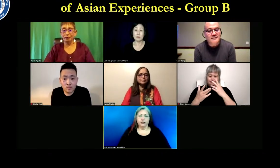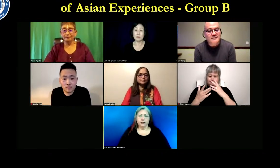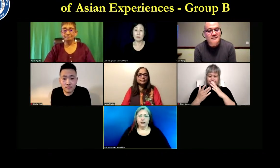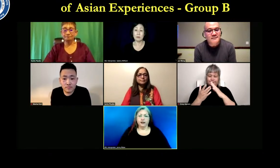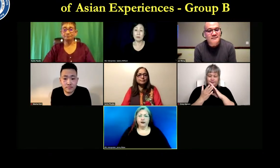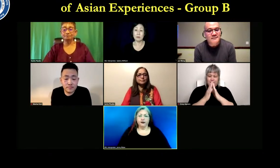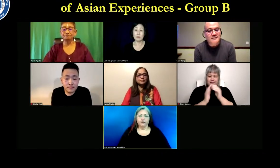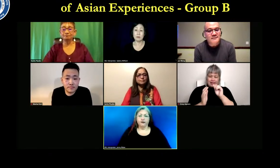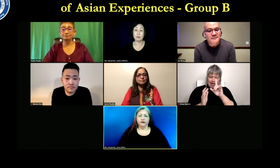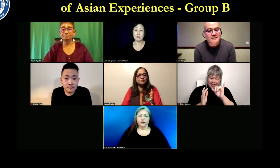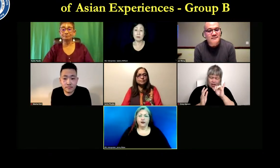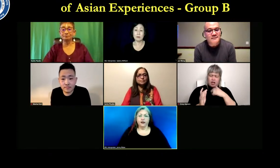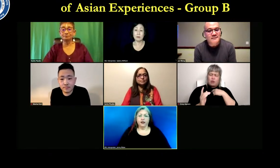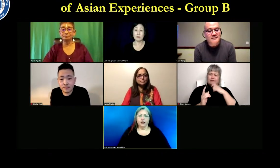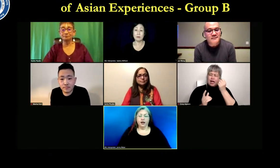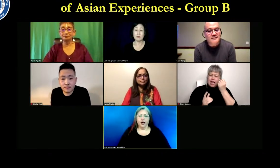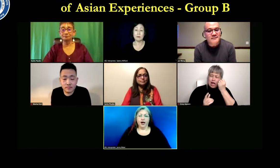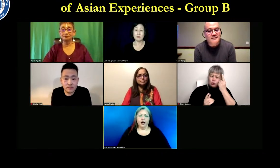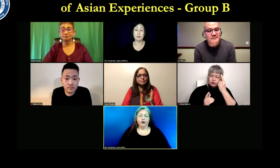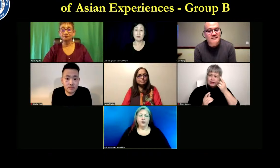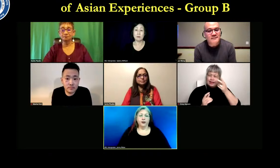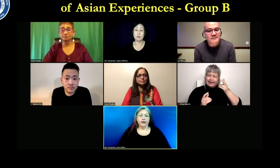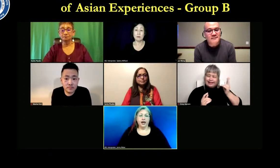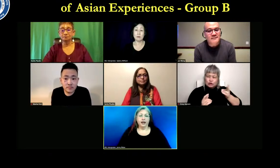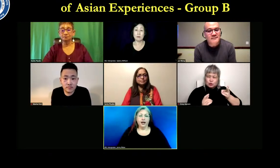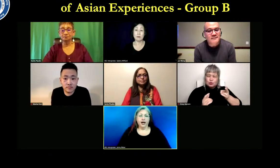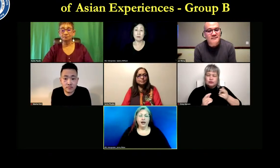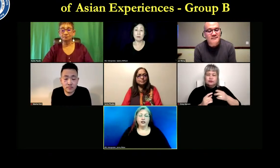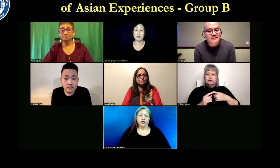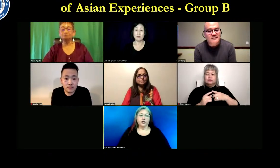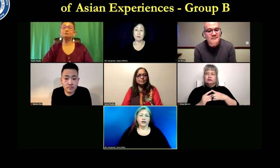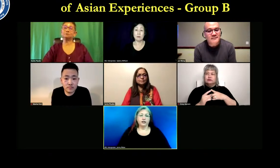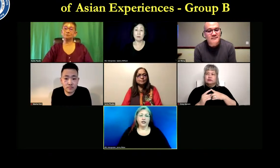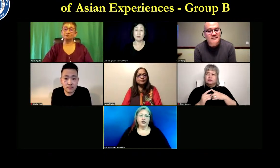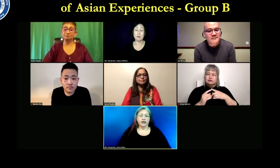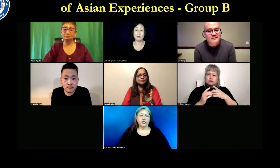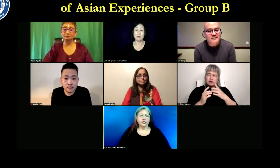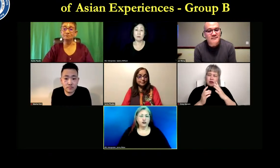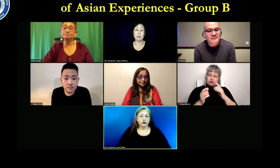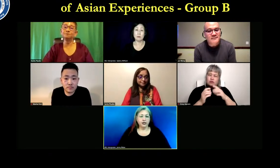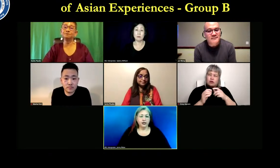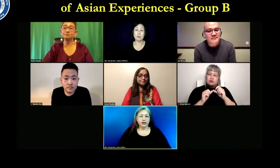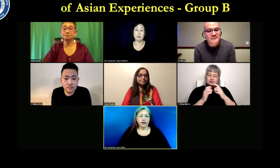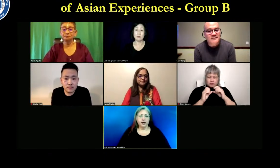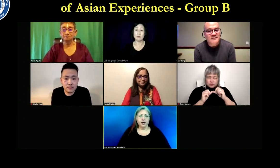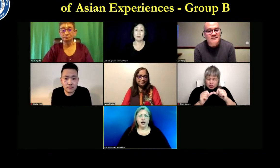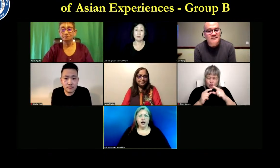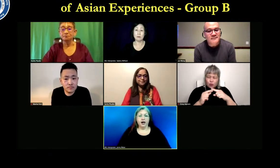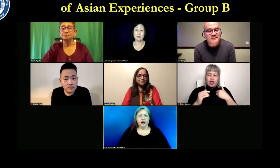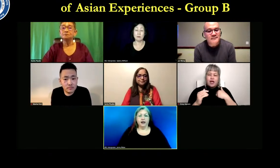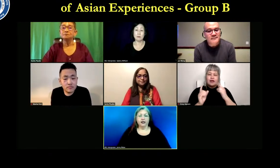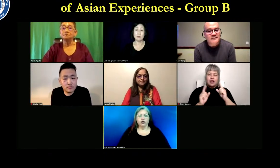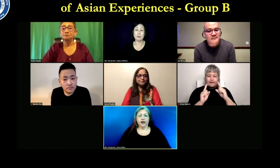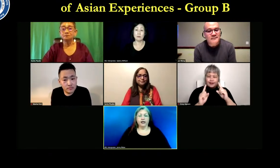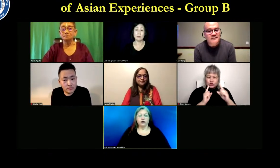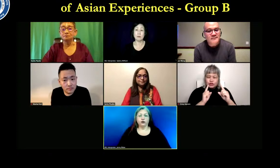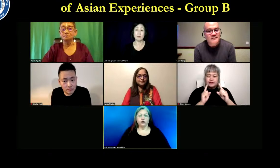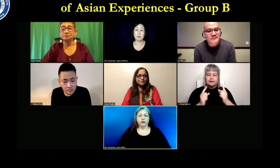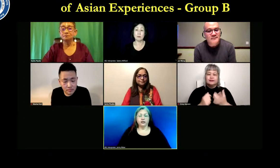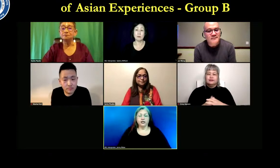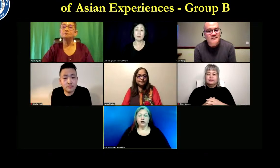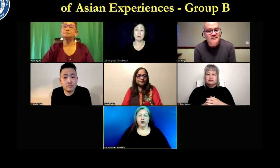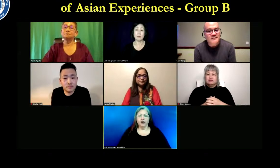Similarly, if I become an ally, I try to understand the history. I try